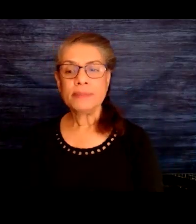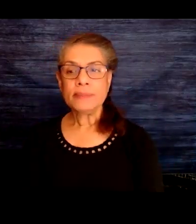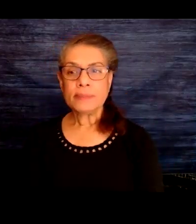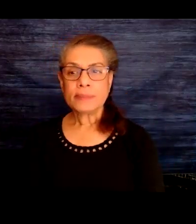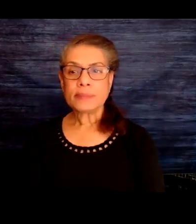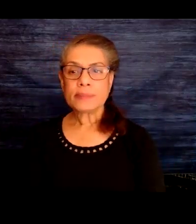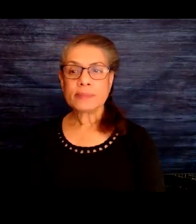we had that